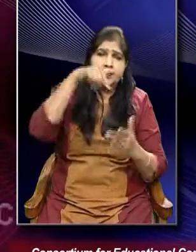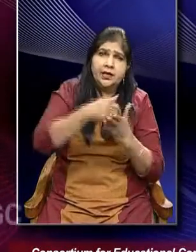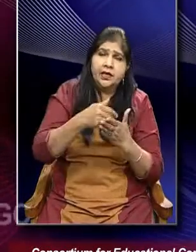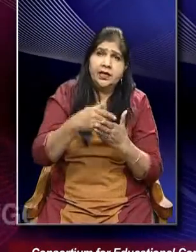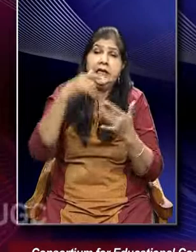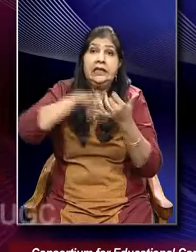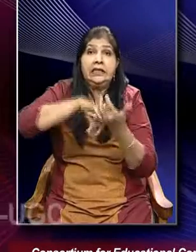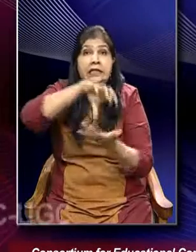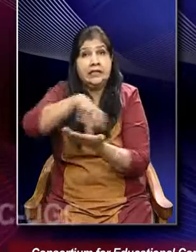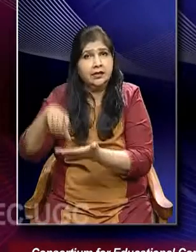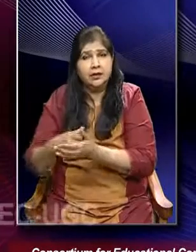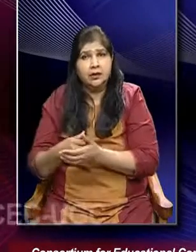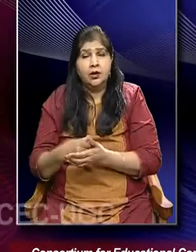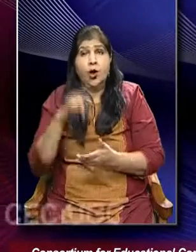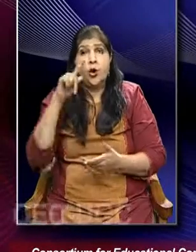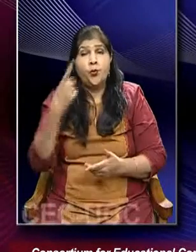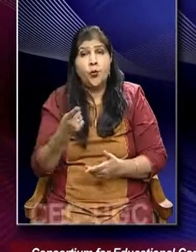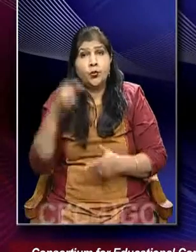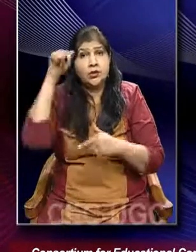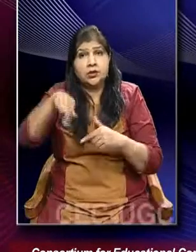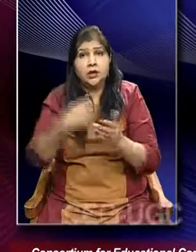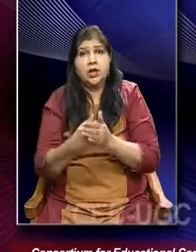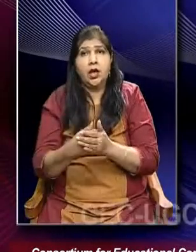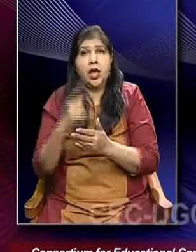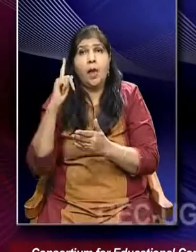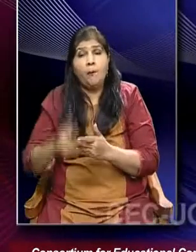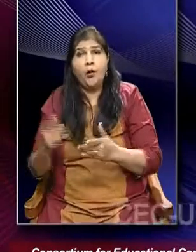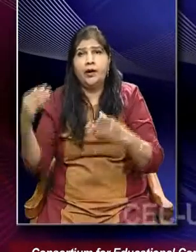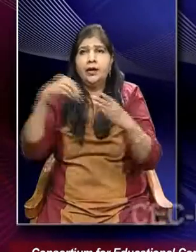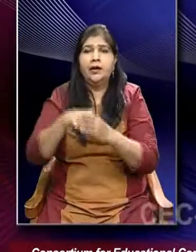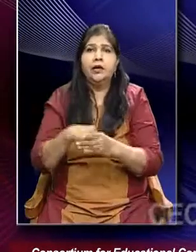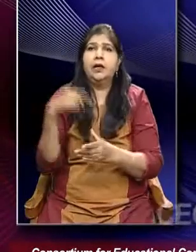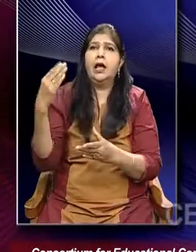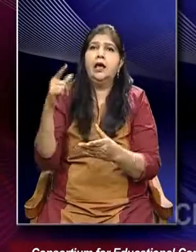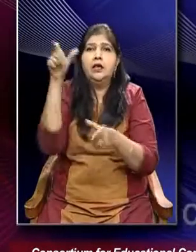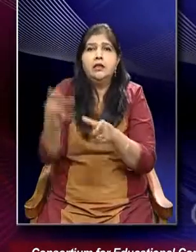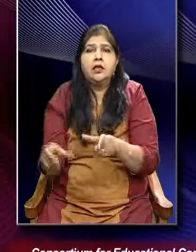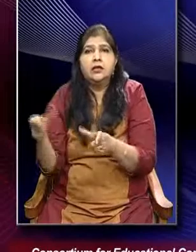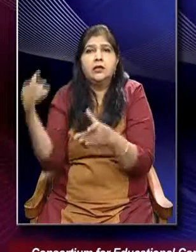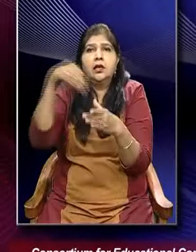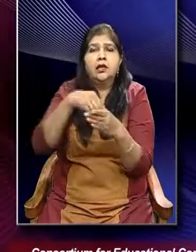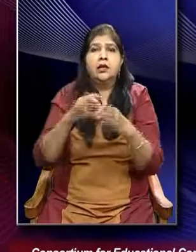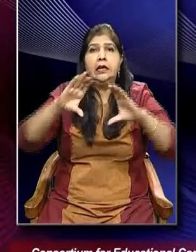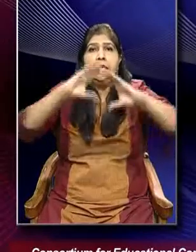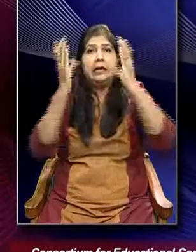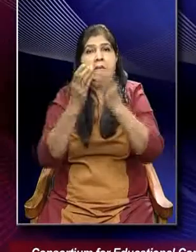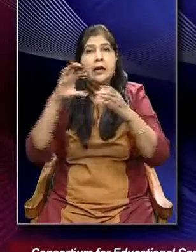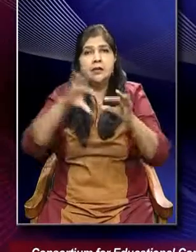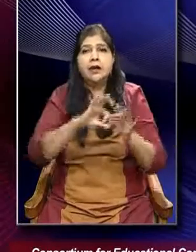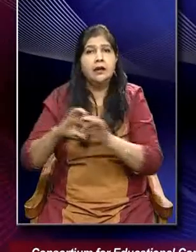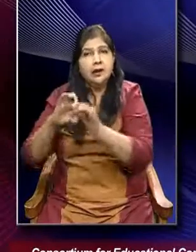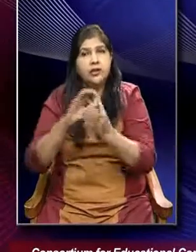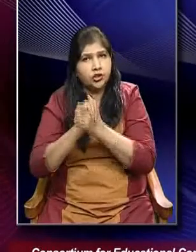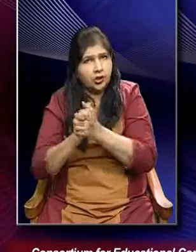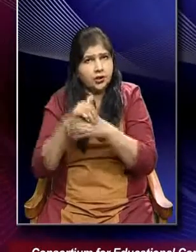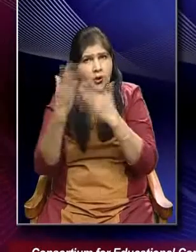the state which is the most important actor in international relations. The